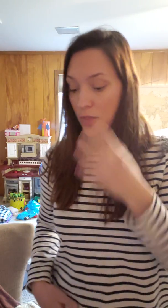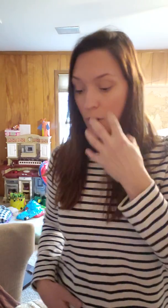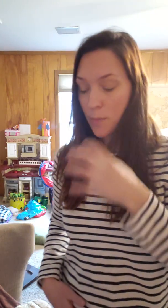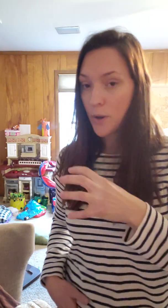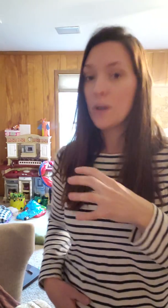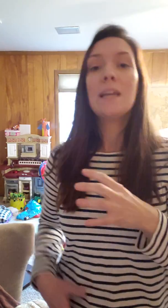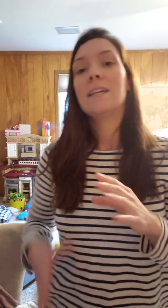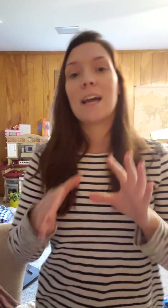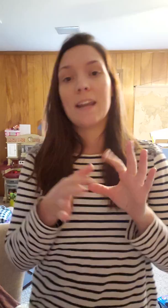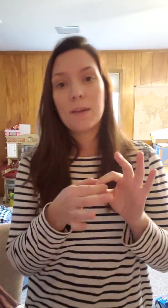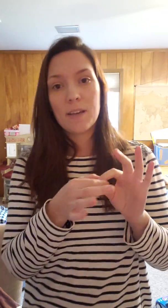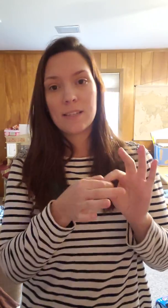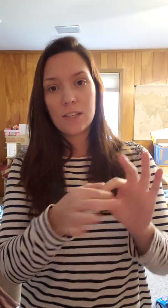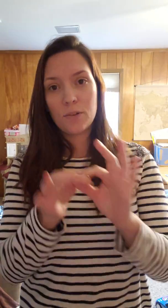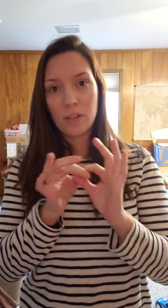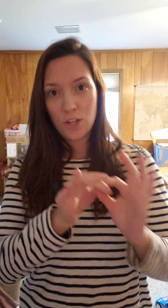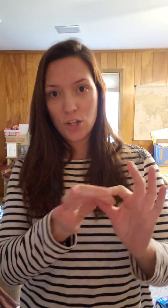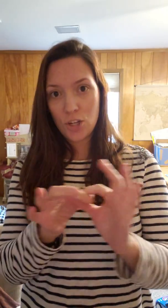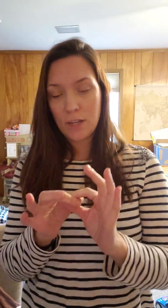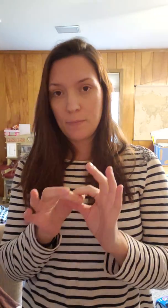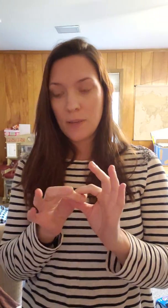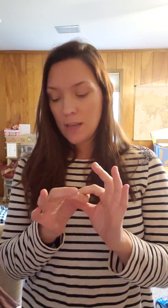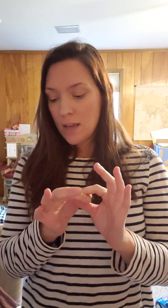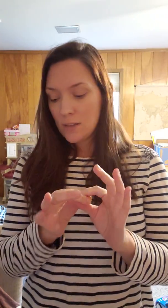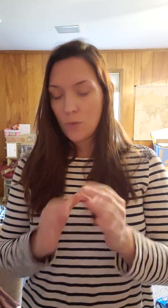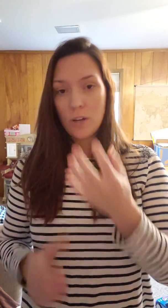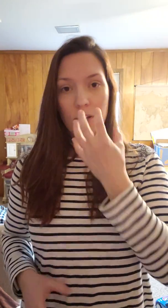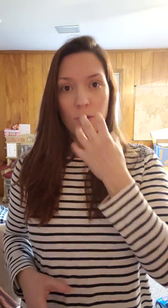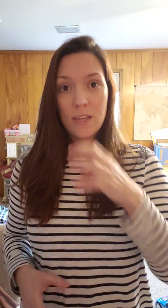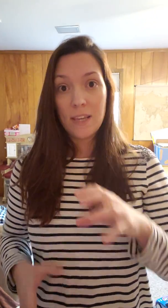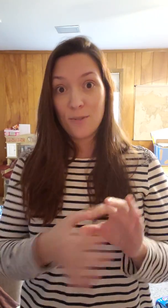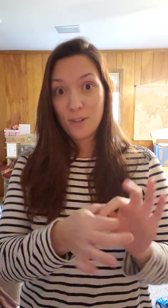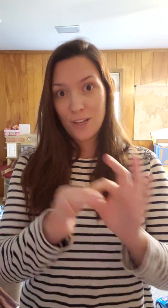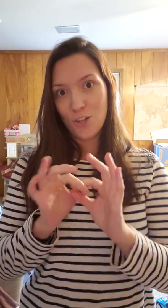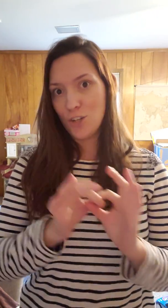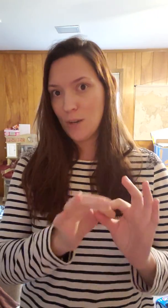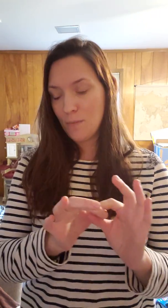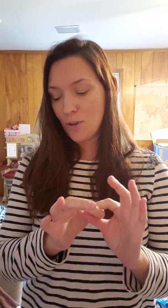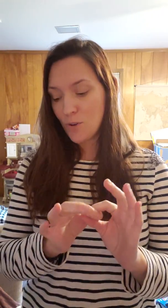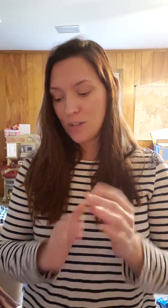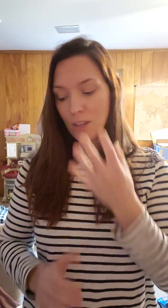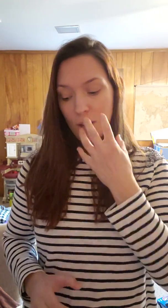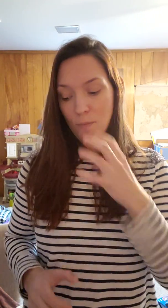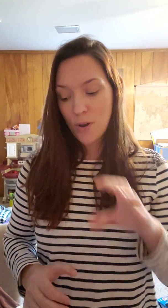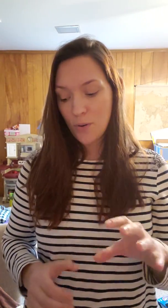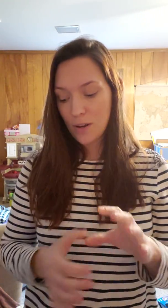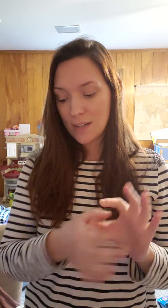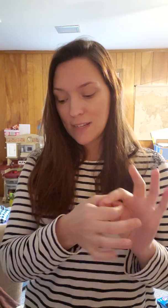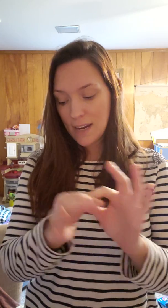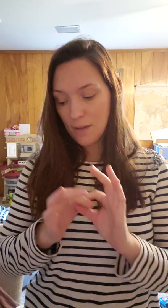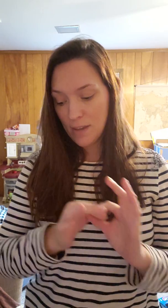thermo dynamics is the relationship so we're gonna do heat relationship thermo thermo dynamics